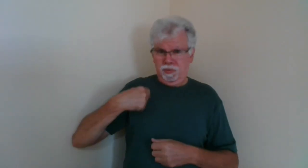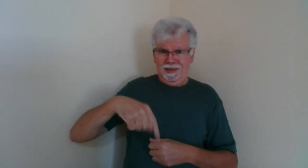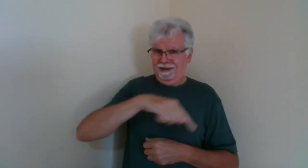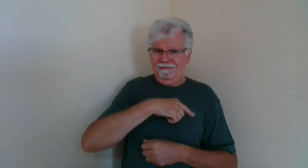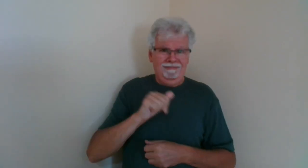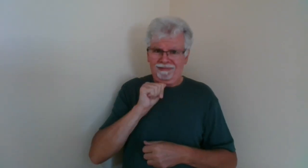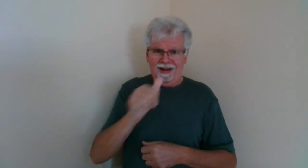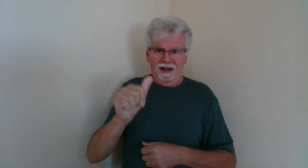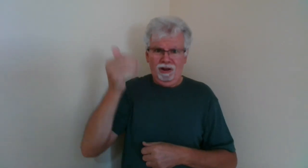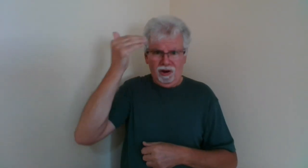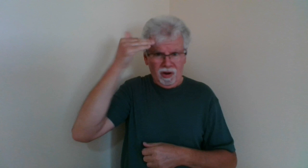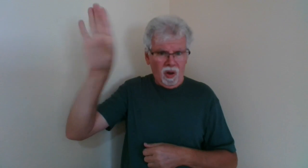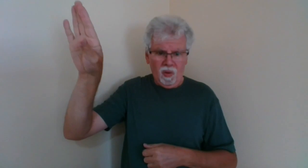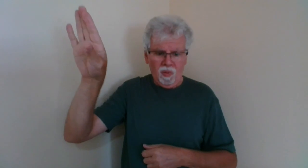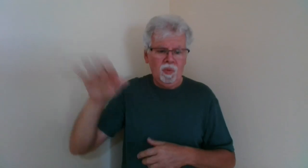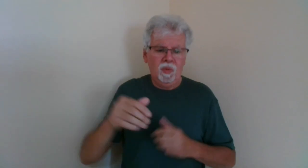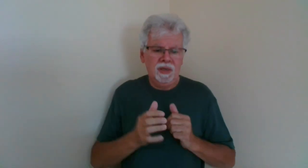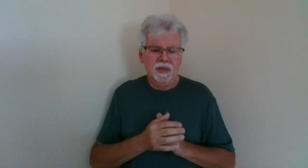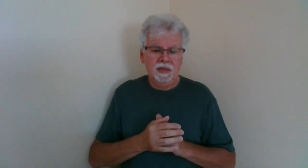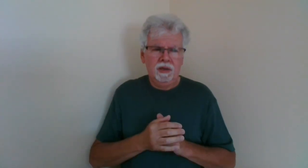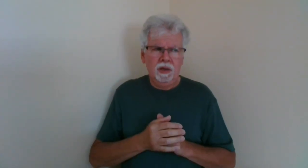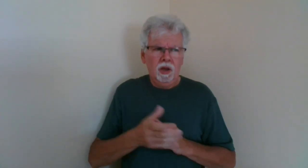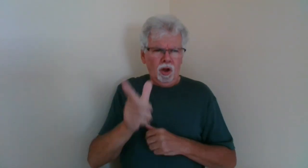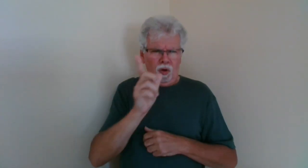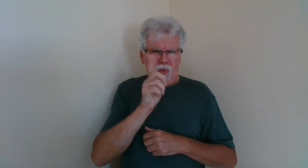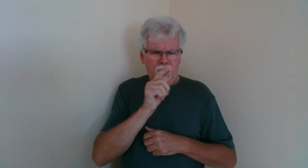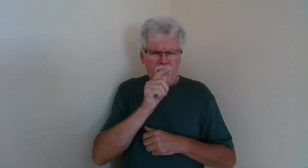and knowledge of God.